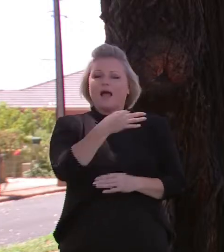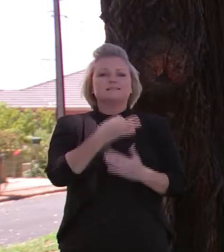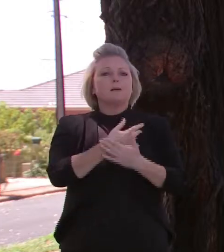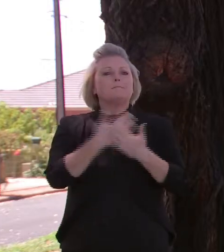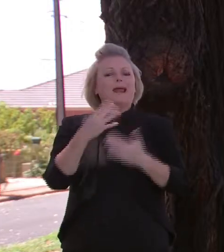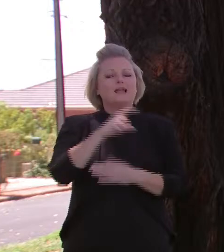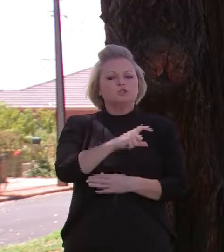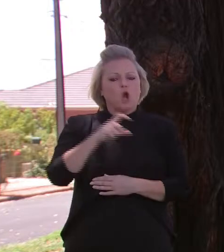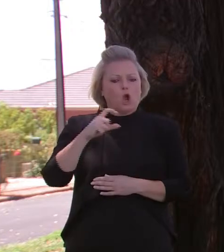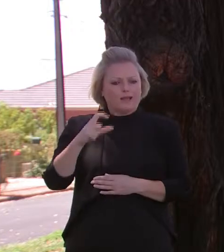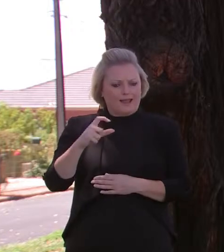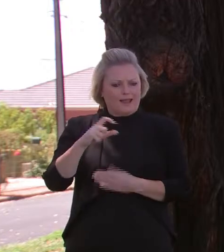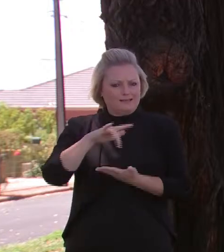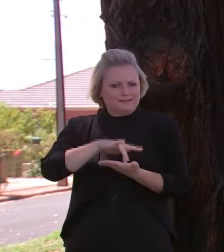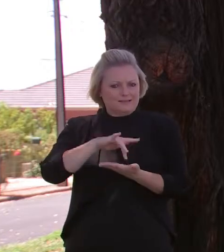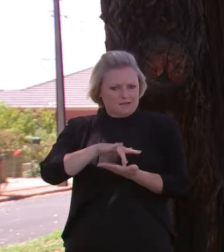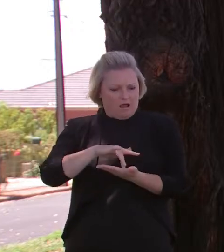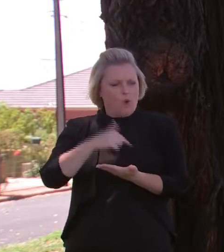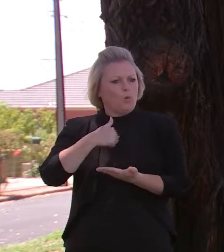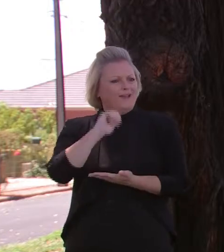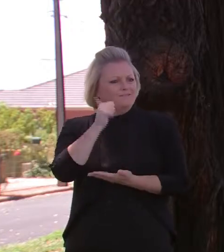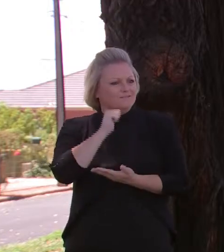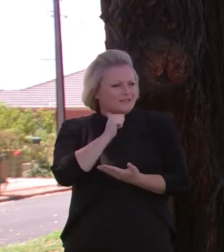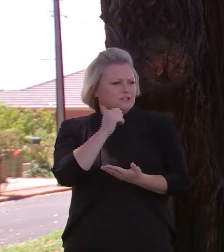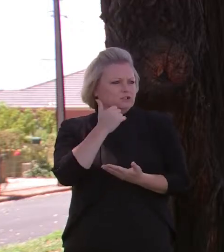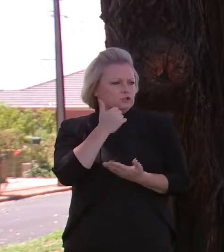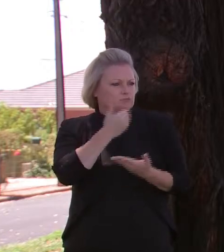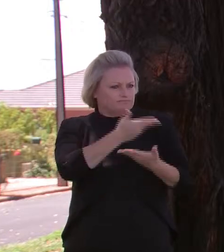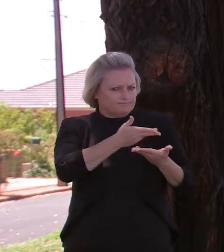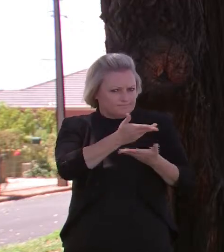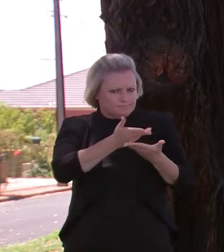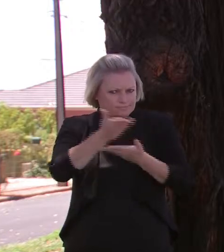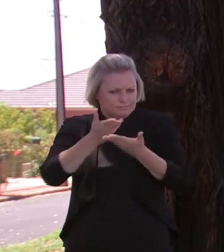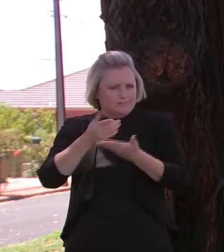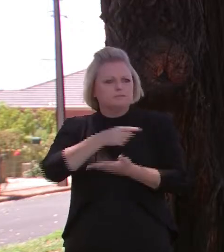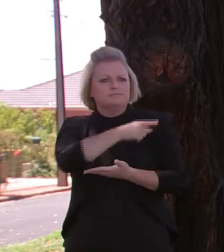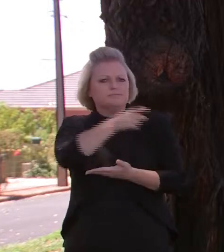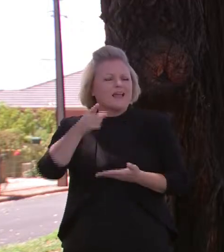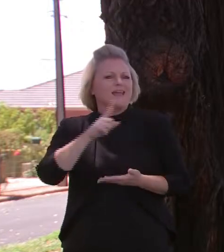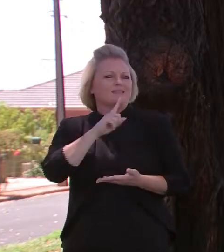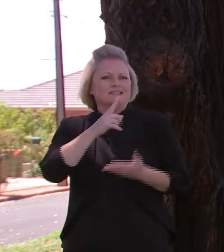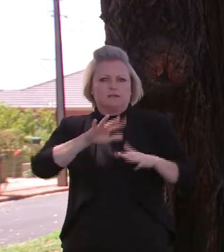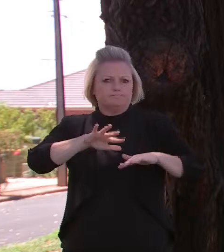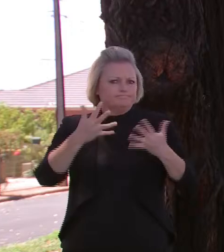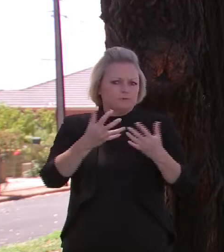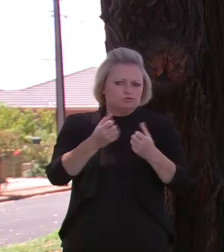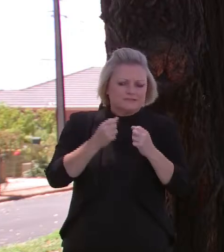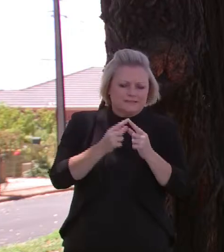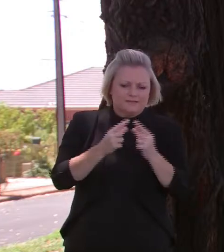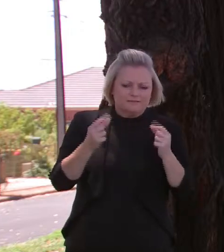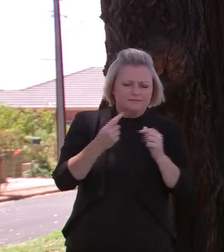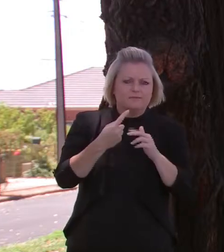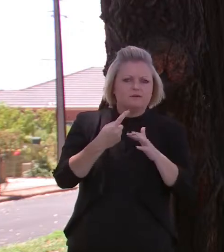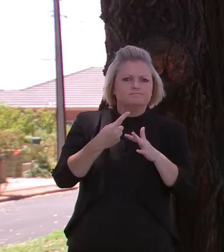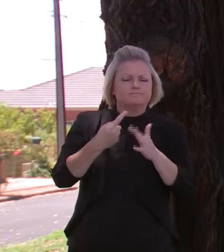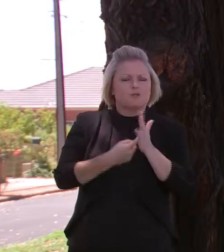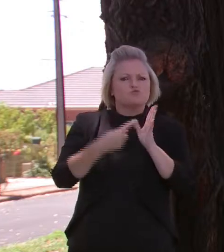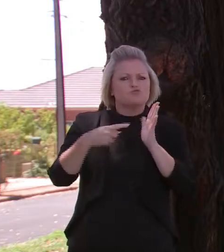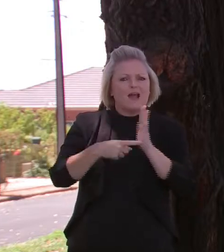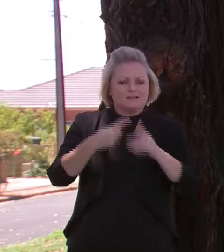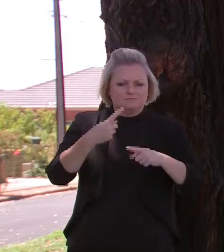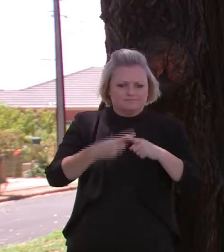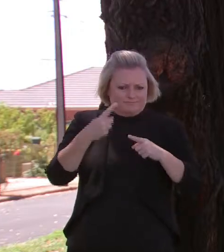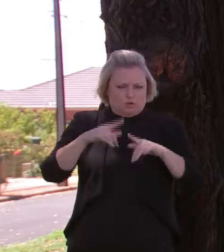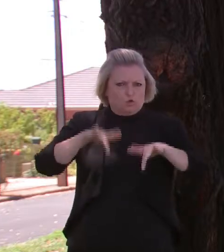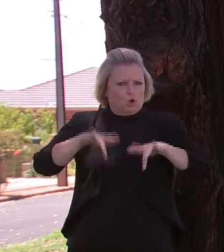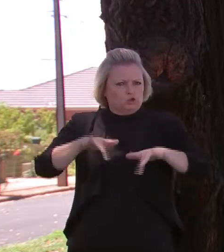start surveillance testing this morning? Yeah. They've had no contact from the Education Department, but they've no rapid tests arrive. What's going on? Look,